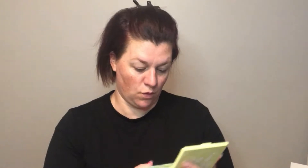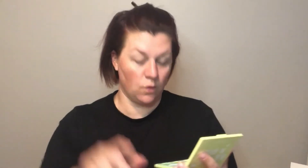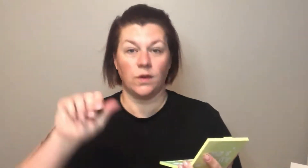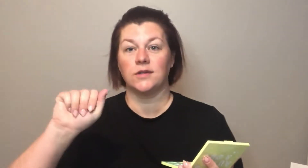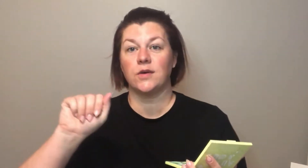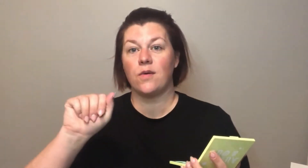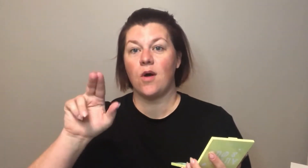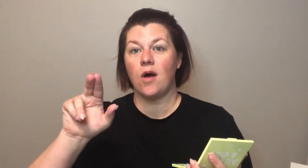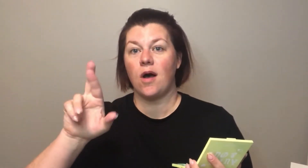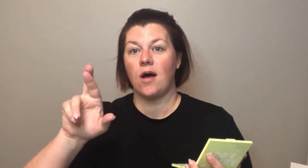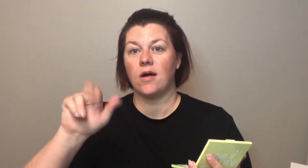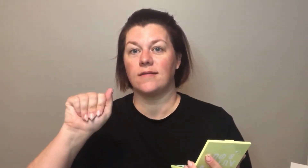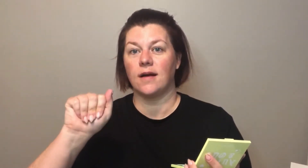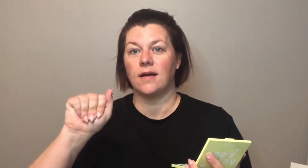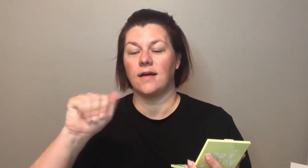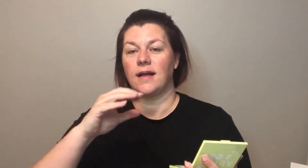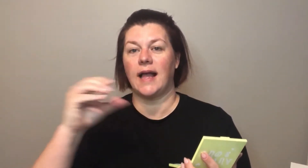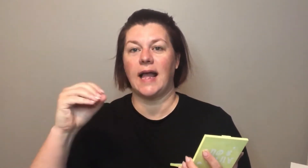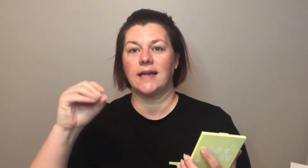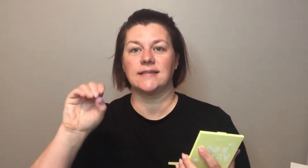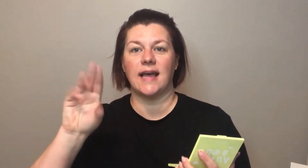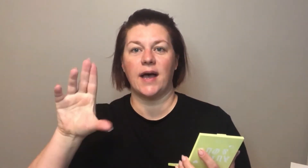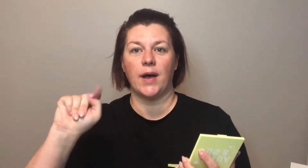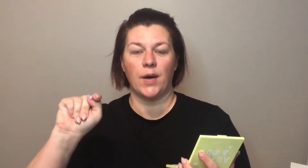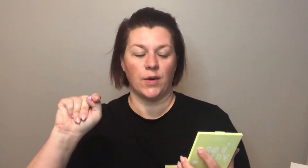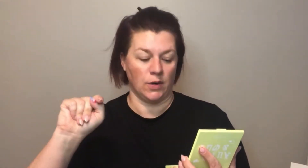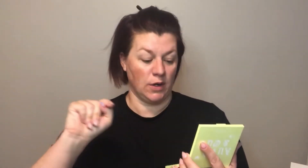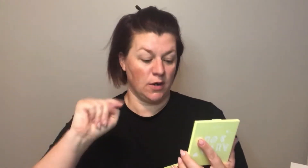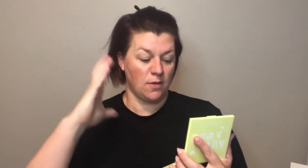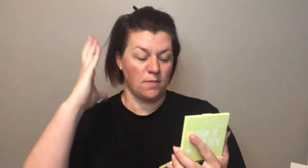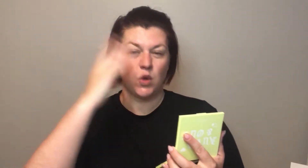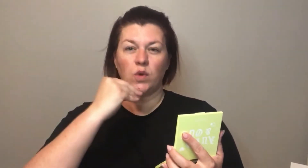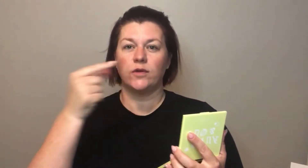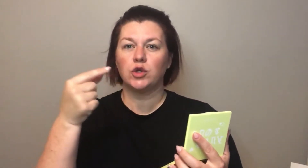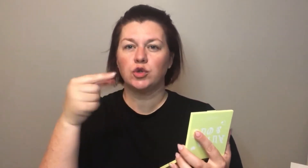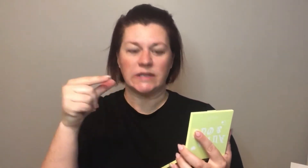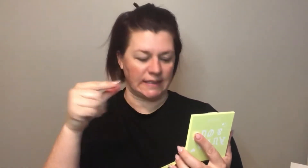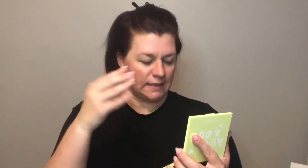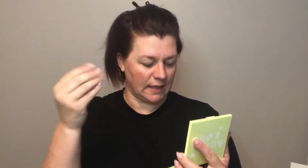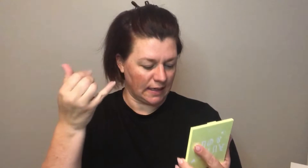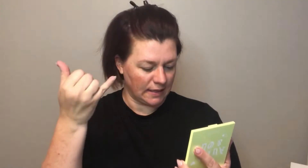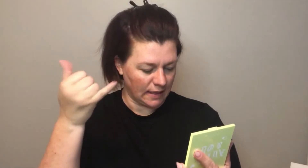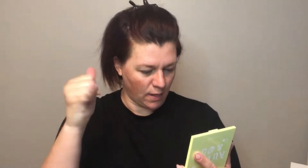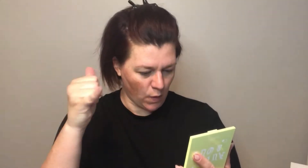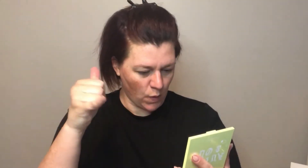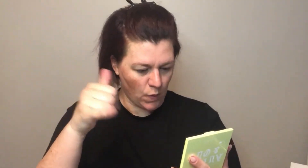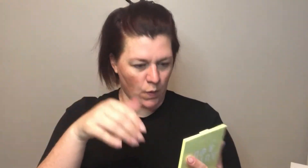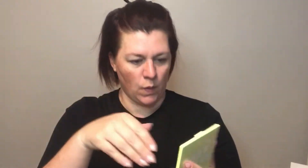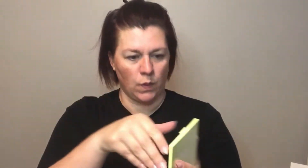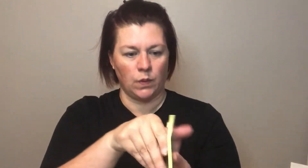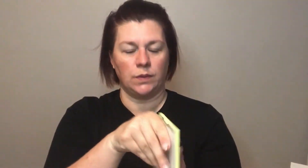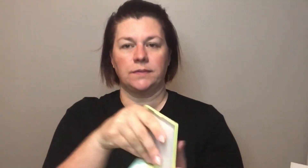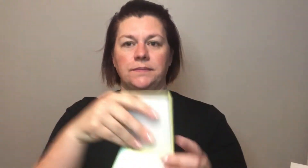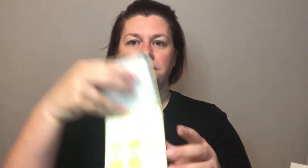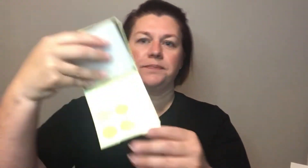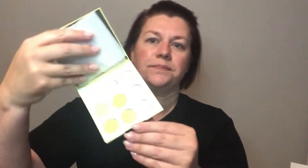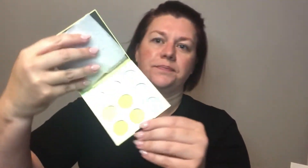Oh, so Aura and Out is really beautiful. It's got greens and